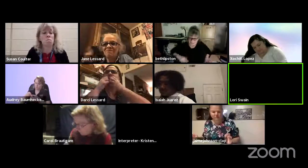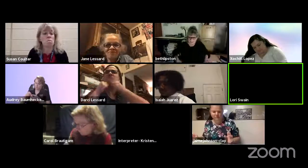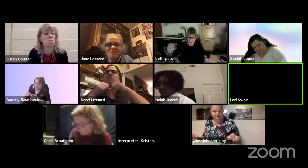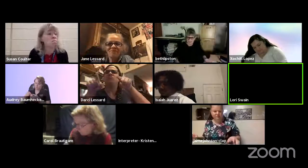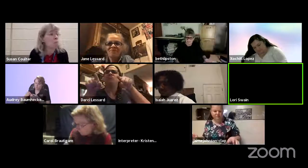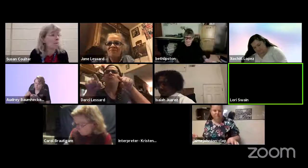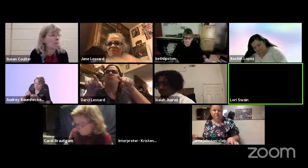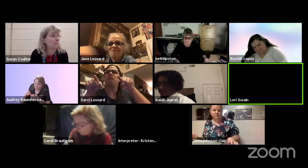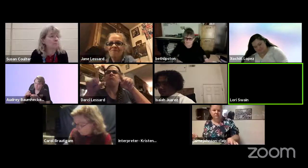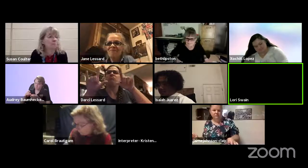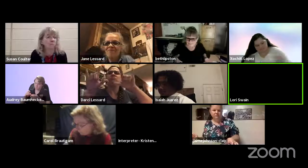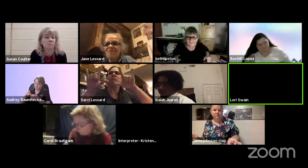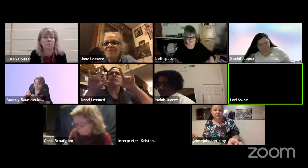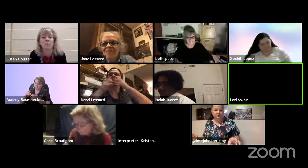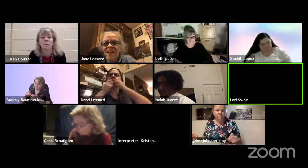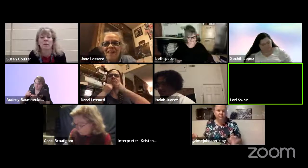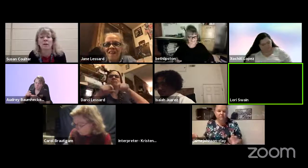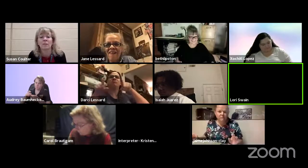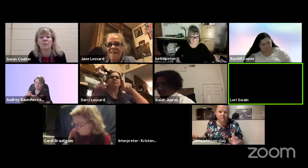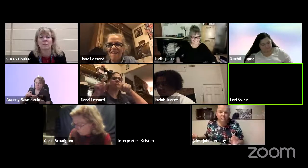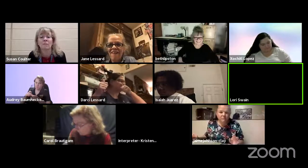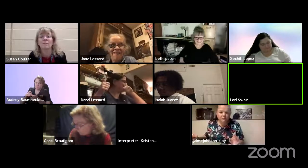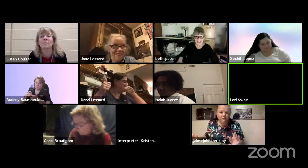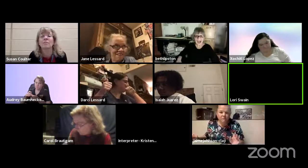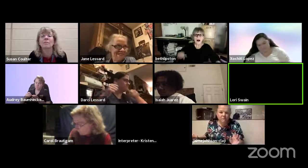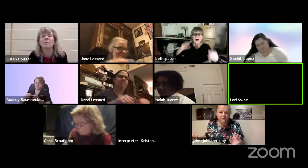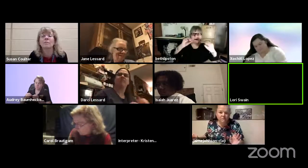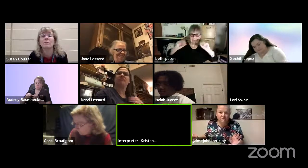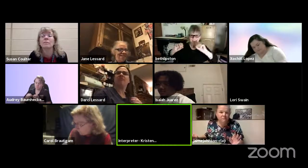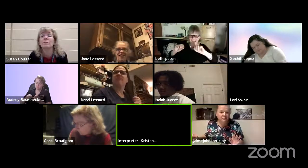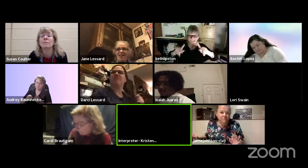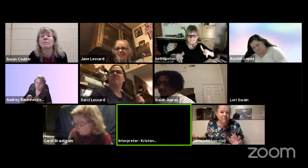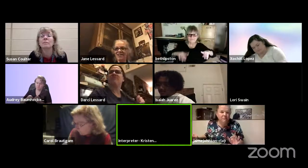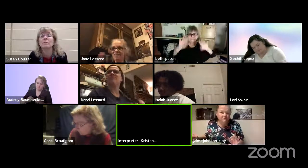as they're moving, the pictures are moving around on the screen. Yeah, what's up?